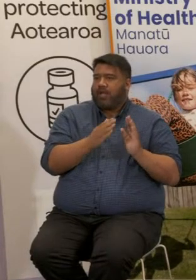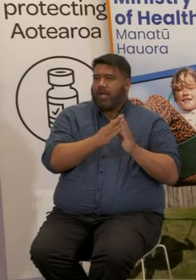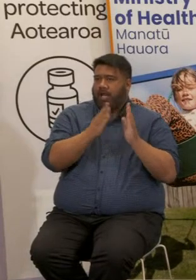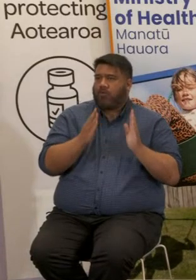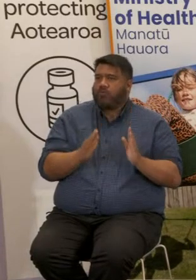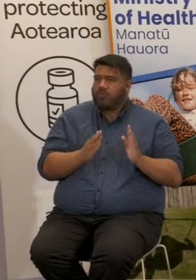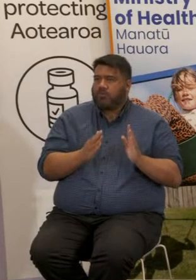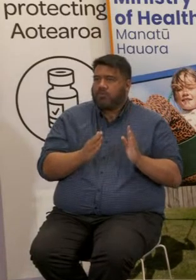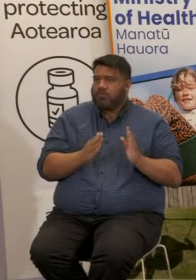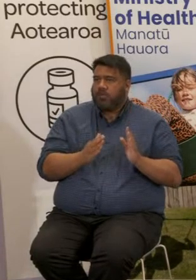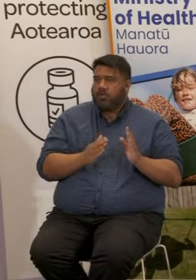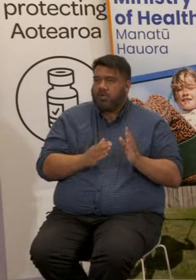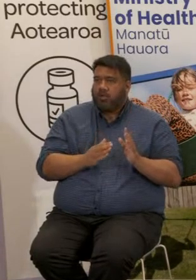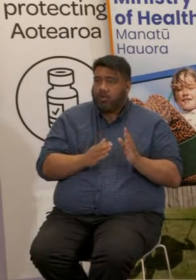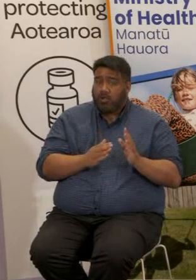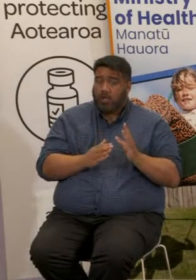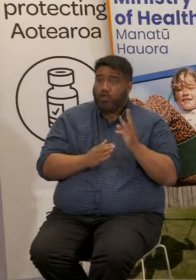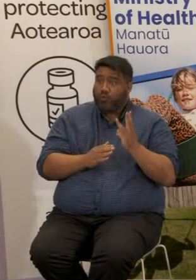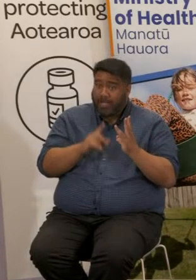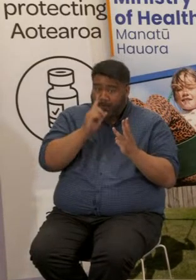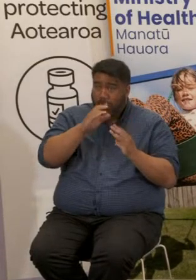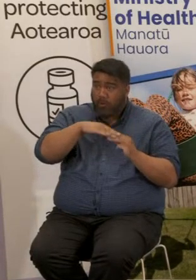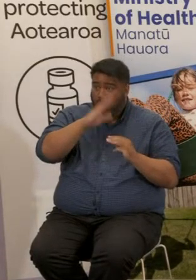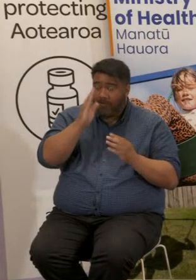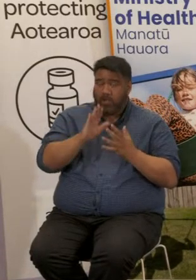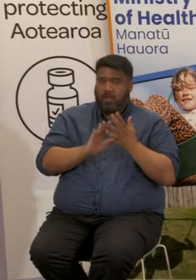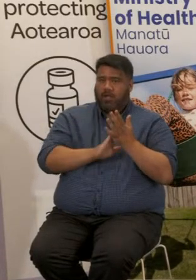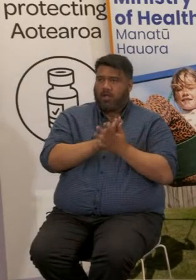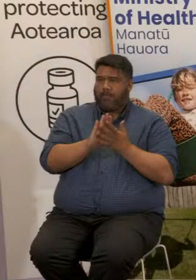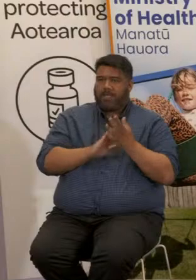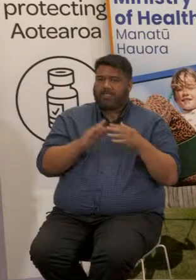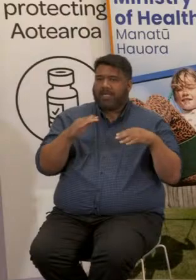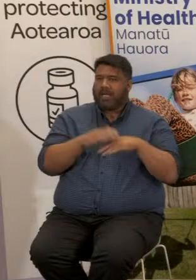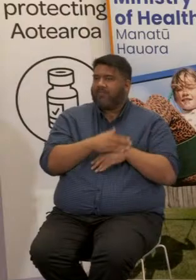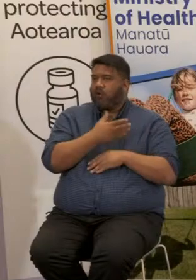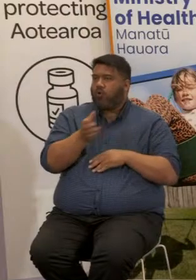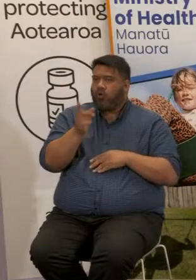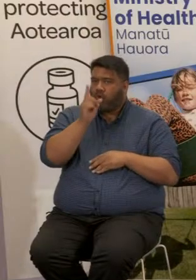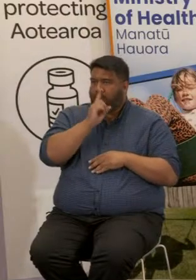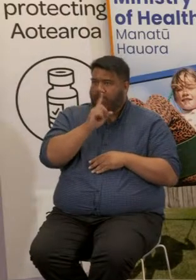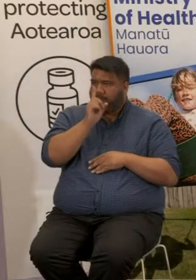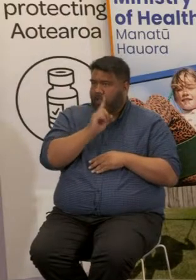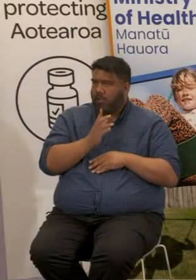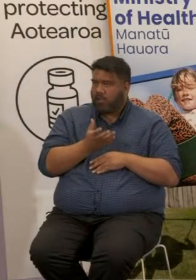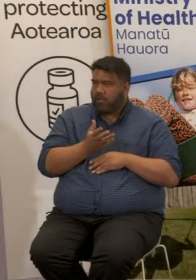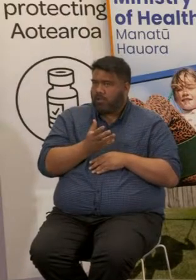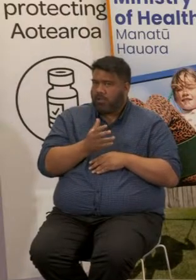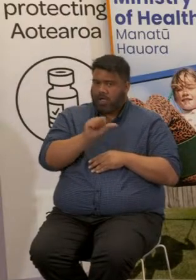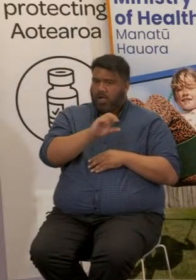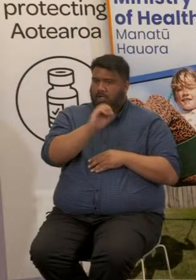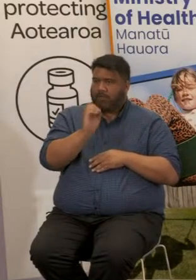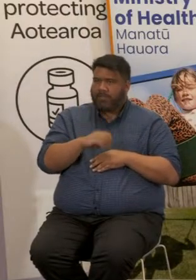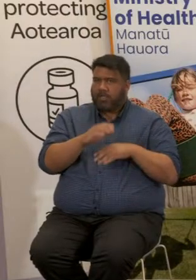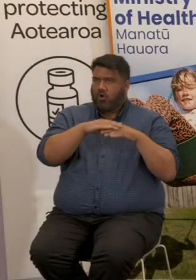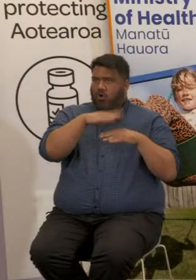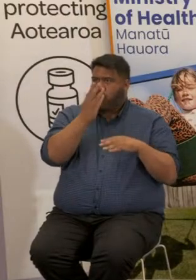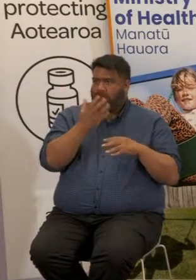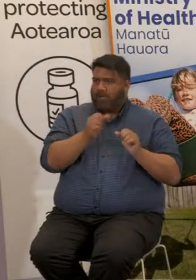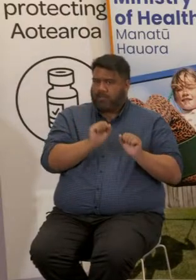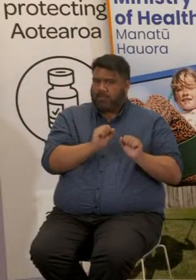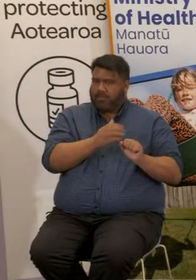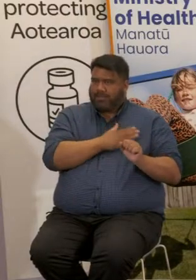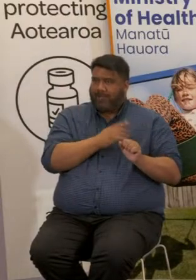is over 90% for the unvaccinated. And when you get to 4 people, it's over 97%. So within New